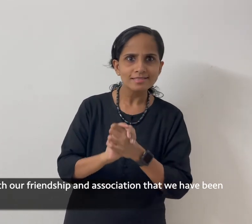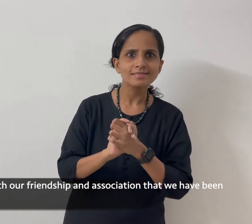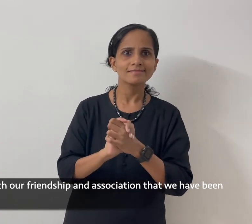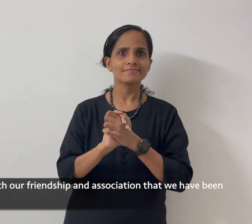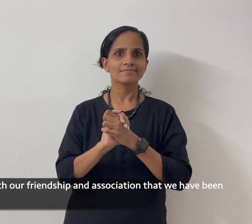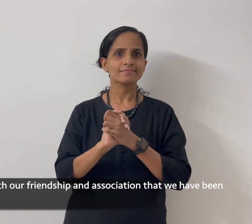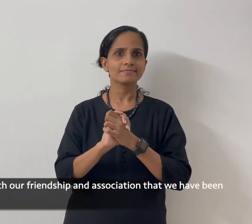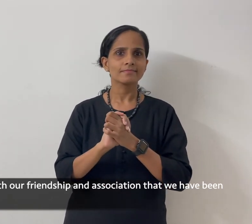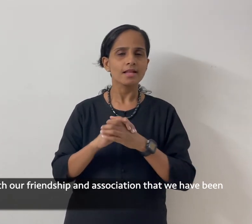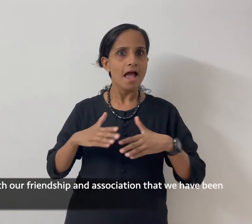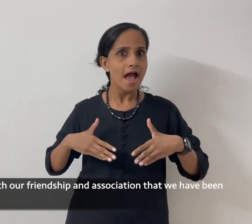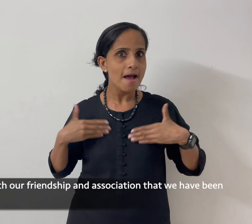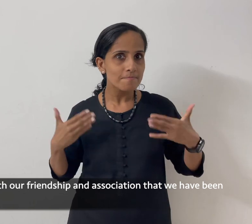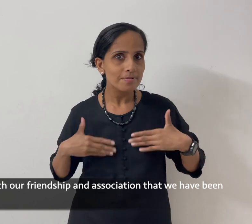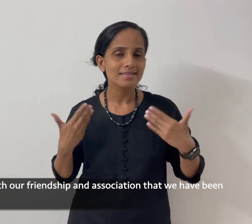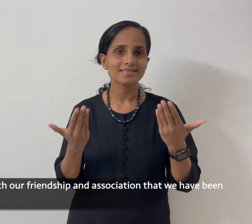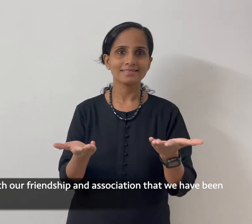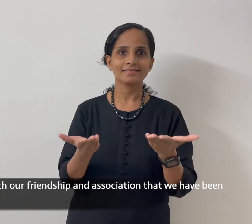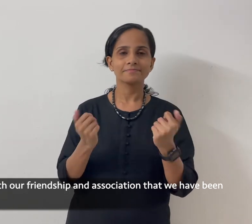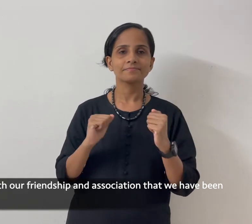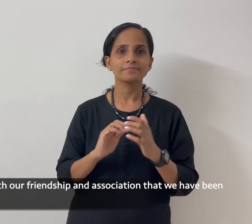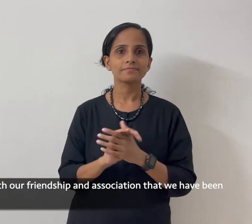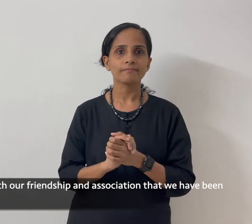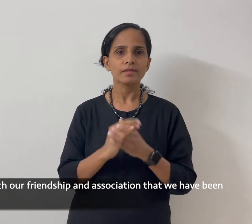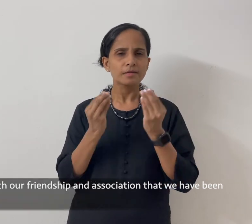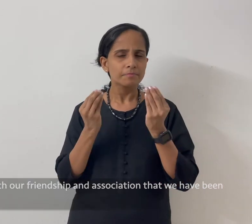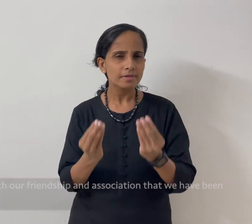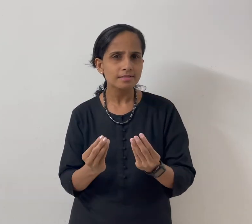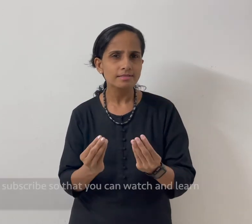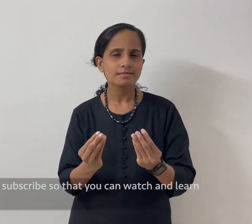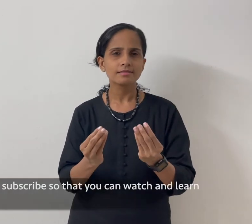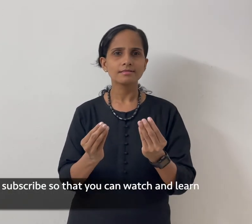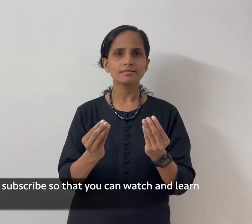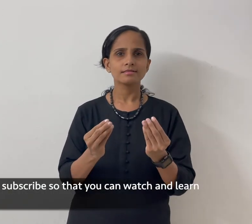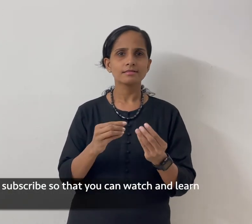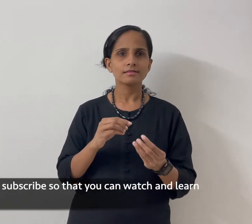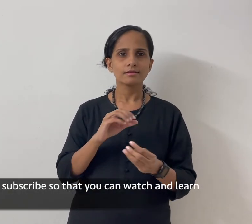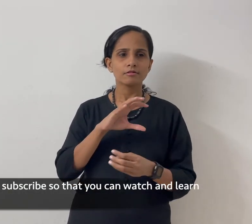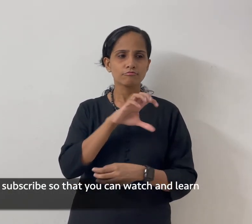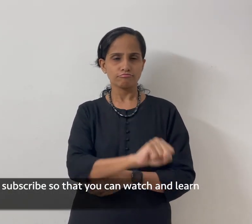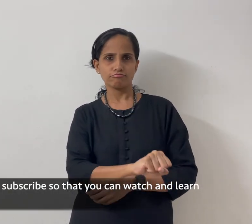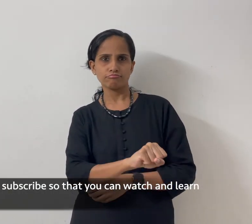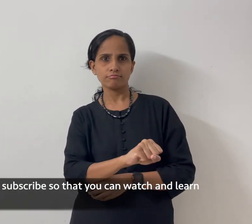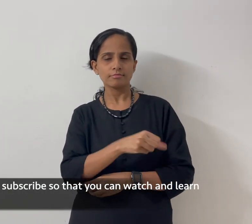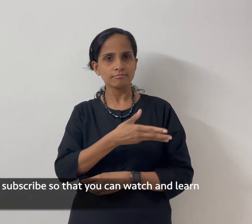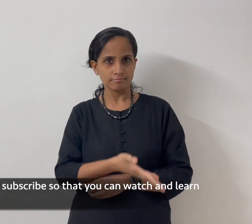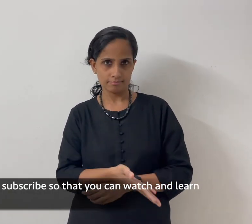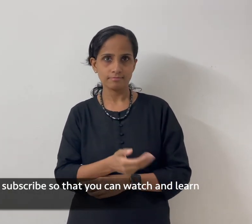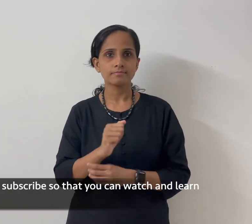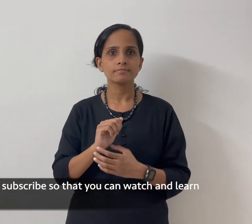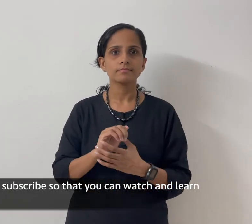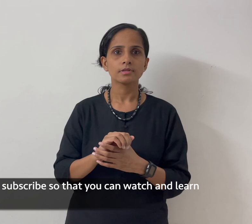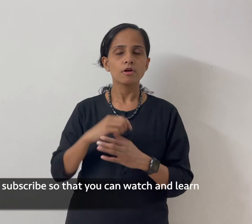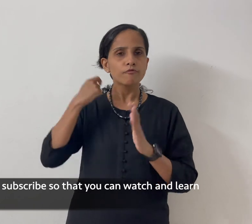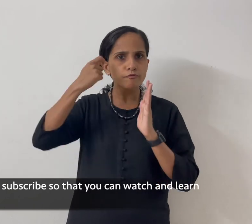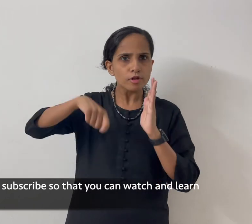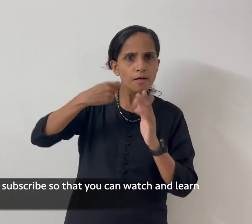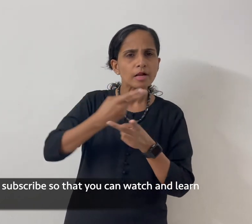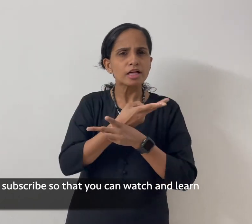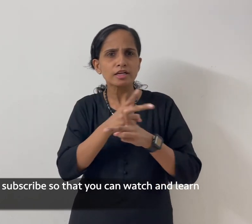having all this while. Please subscribe so that you can watch and learn